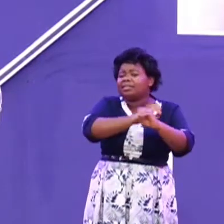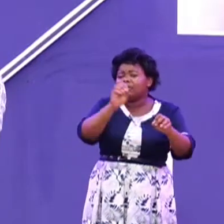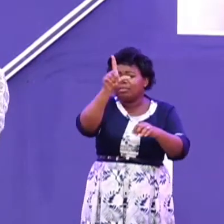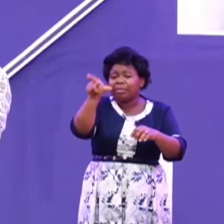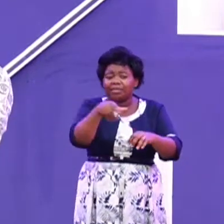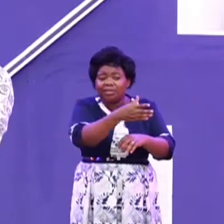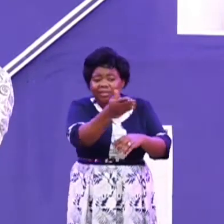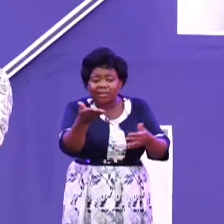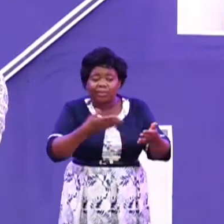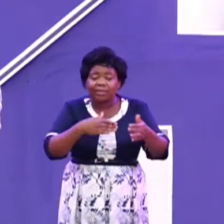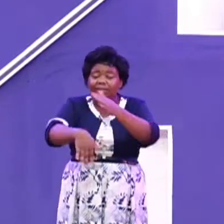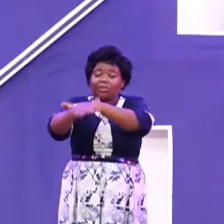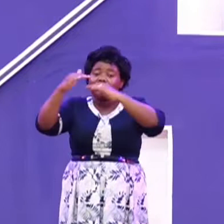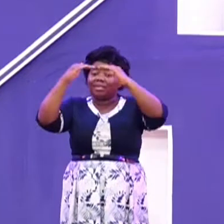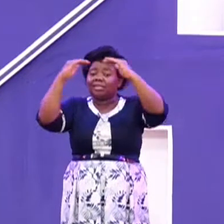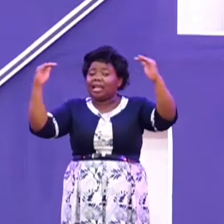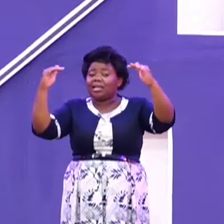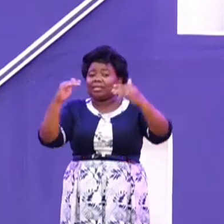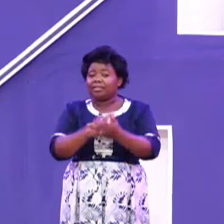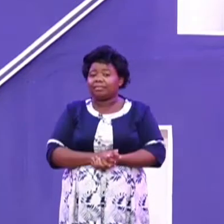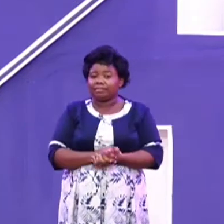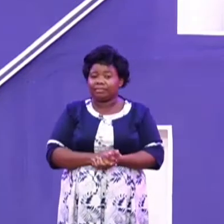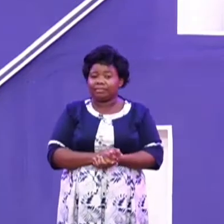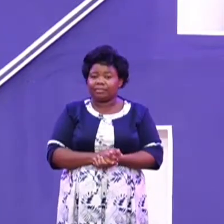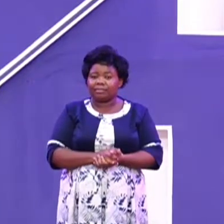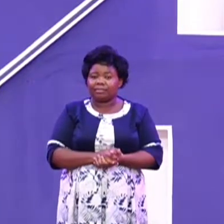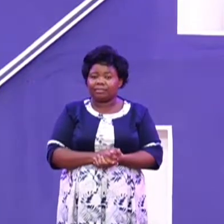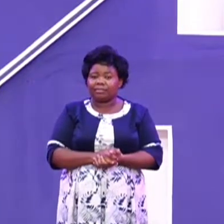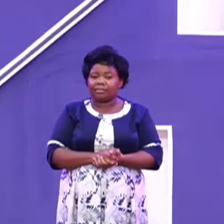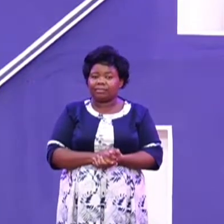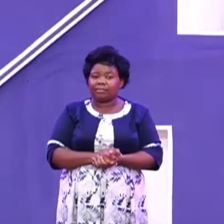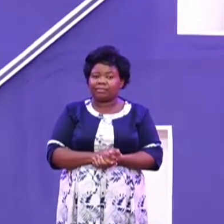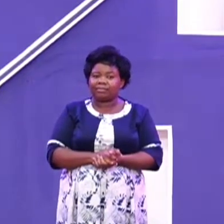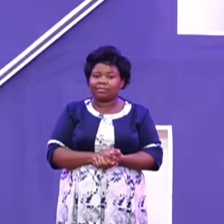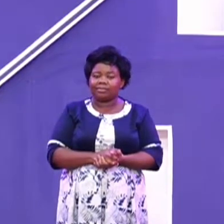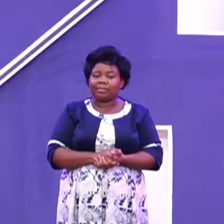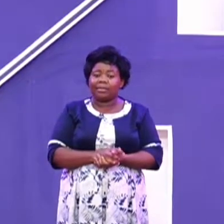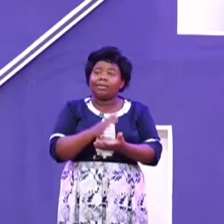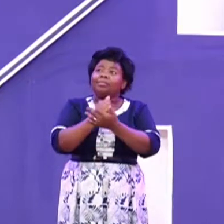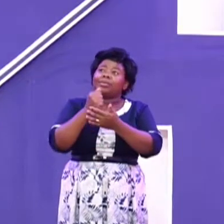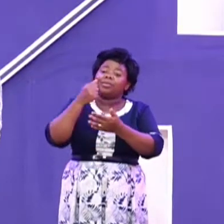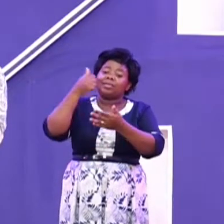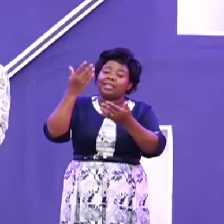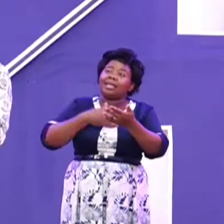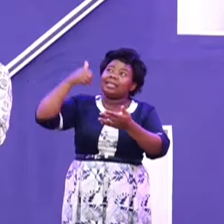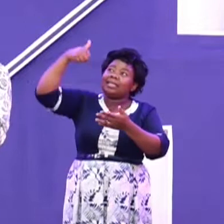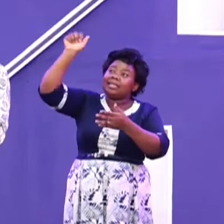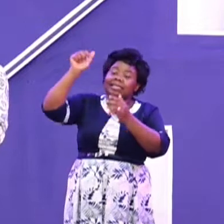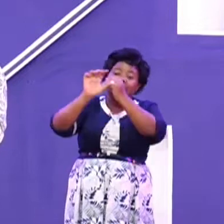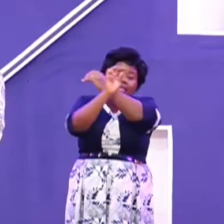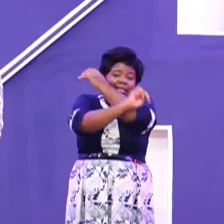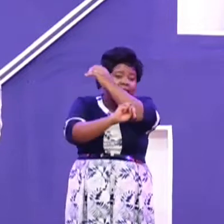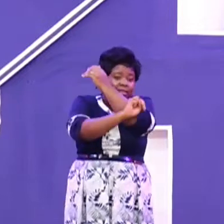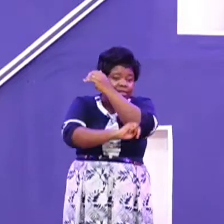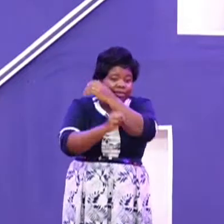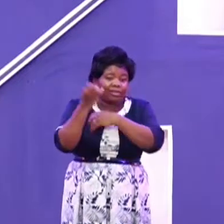Katonda. None of us has the standard of God. Yali aine gwanga lye donde lya Israeli. He had his chosen nation